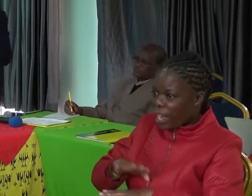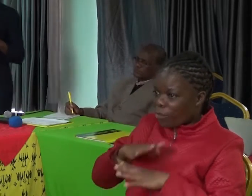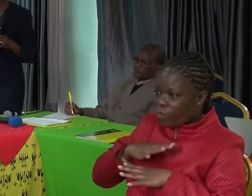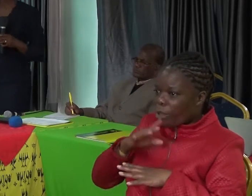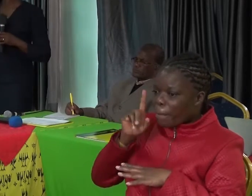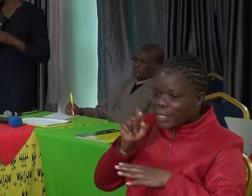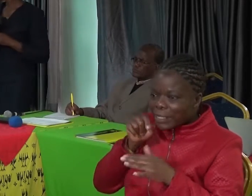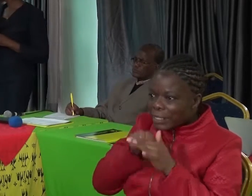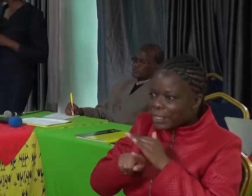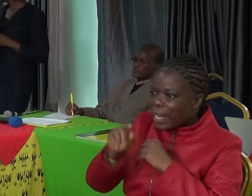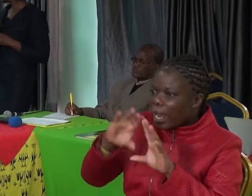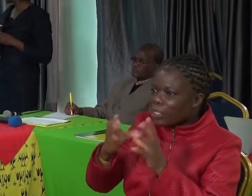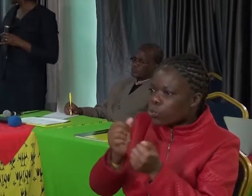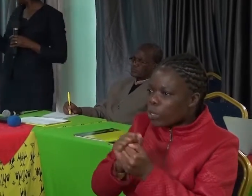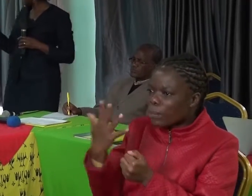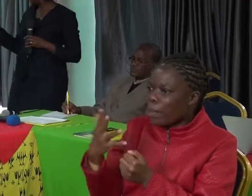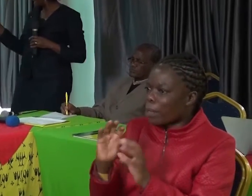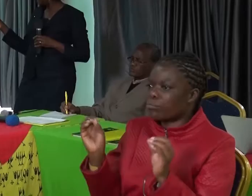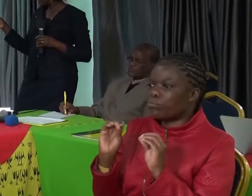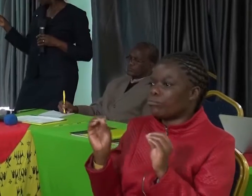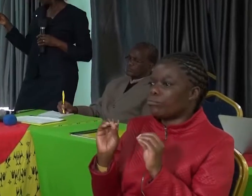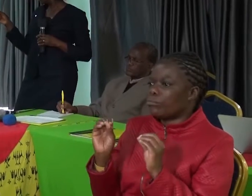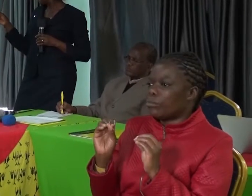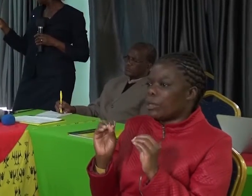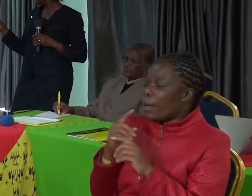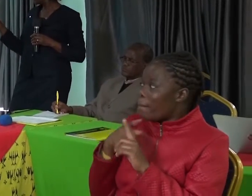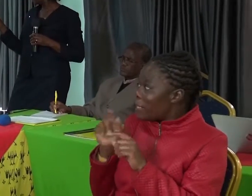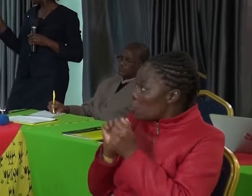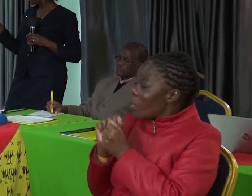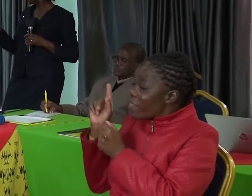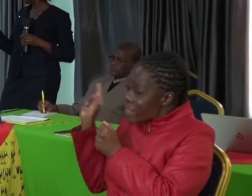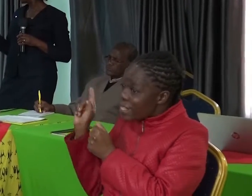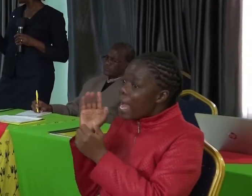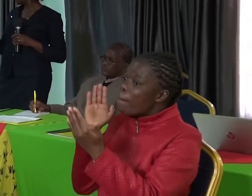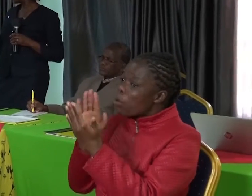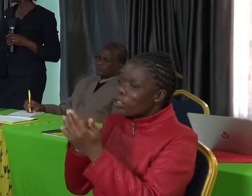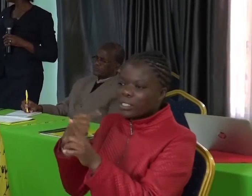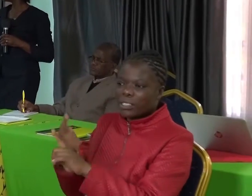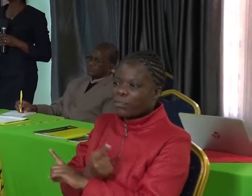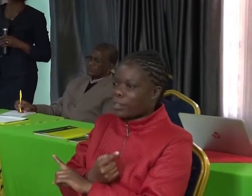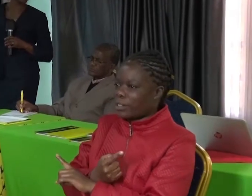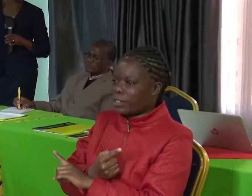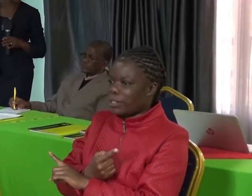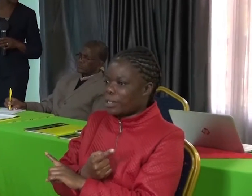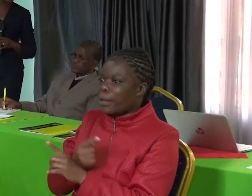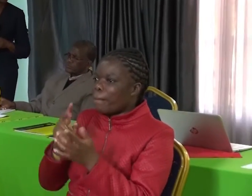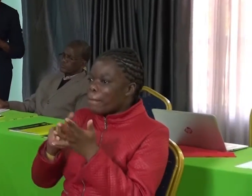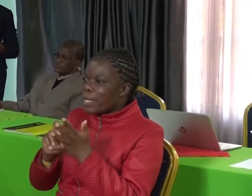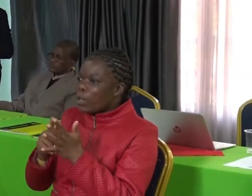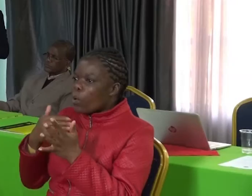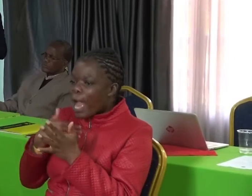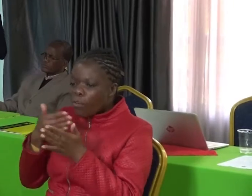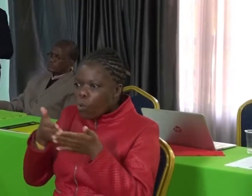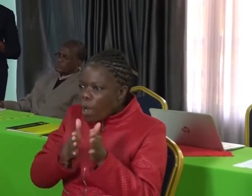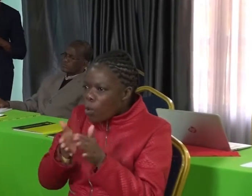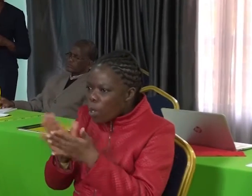this approach, we are saying the last line, alternative approaches to teaching familiar content. You see, the